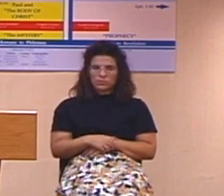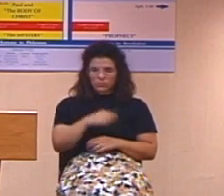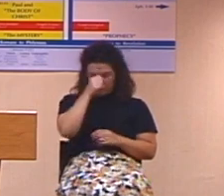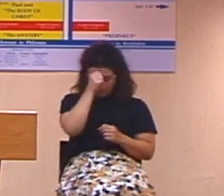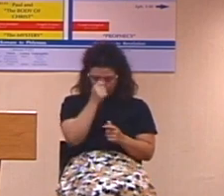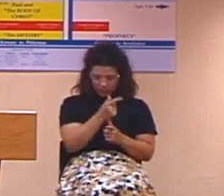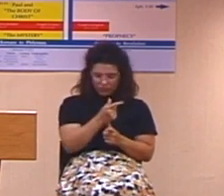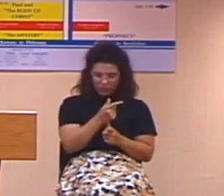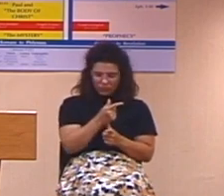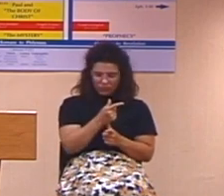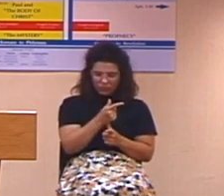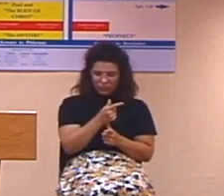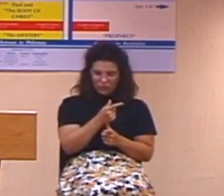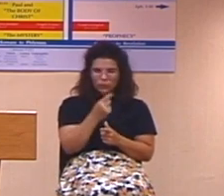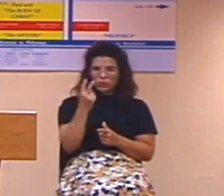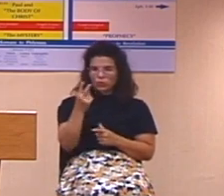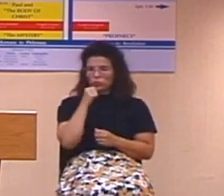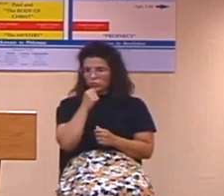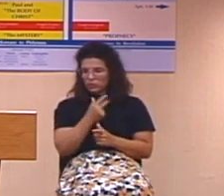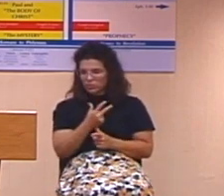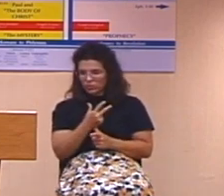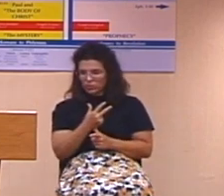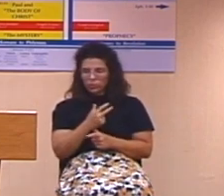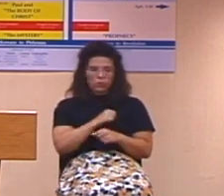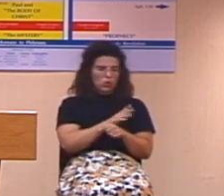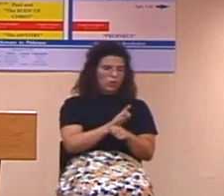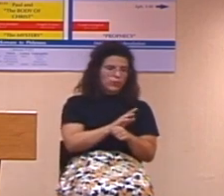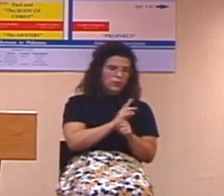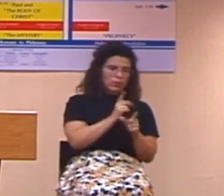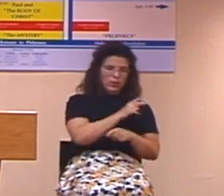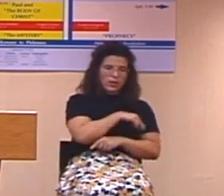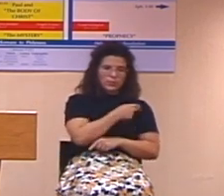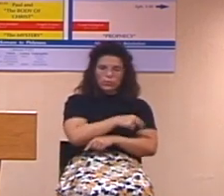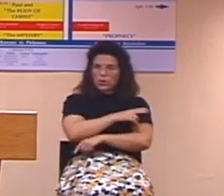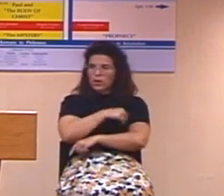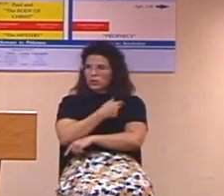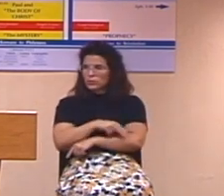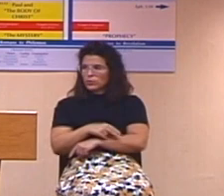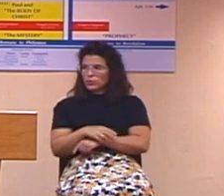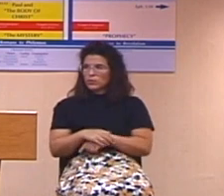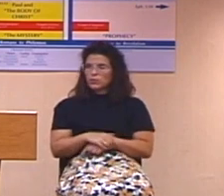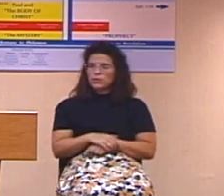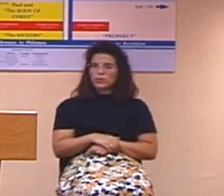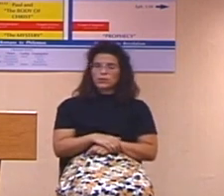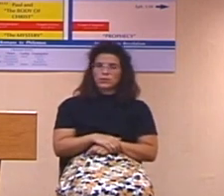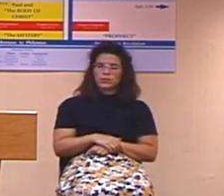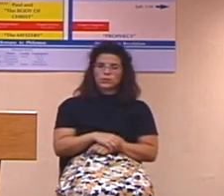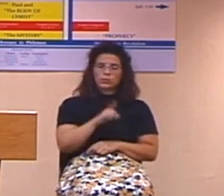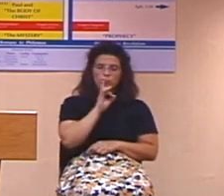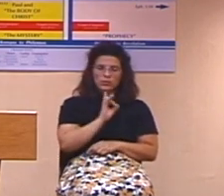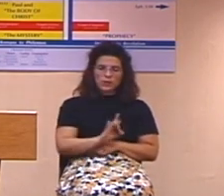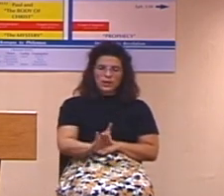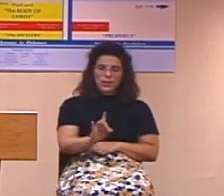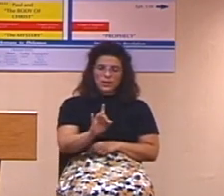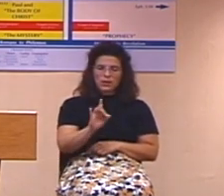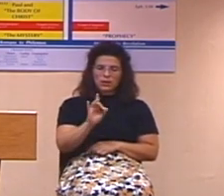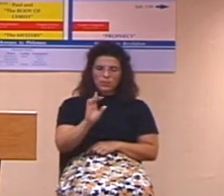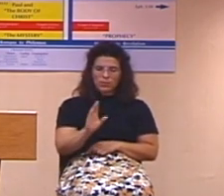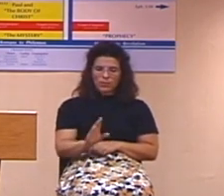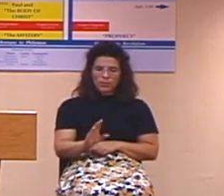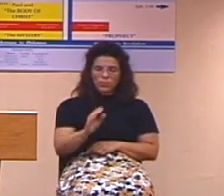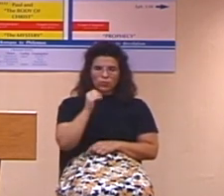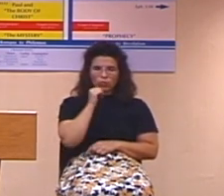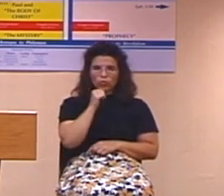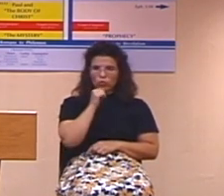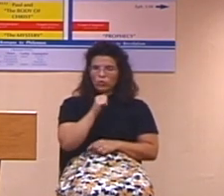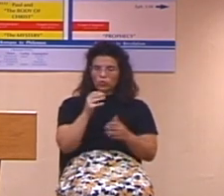Brothers, 2 sisters, COVID, same family. There was an 8-year-old left. She didn't